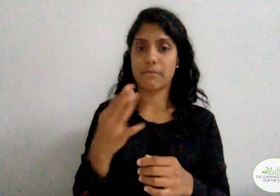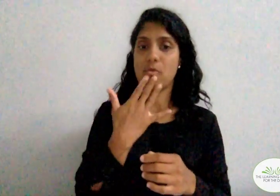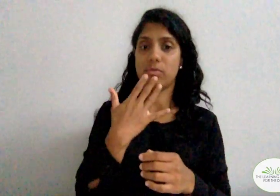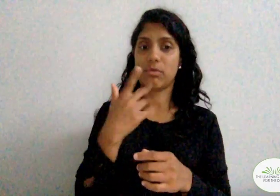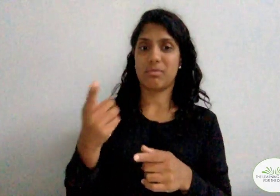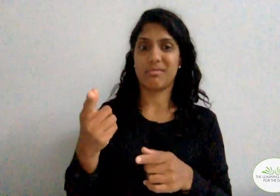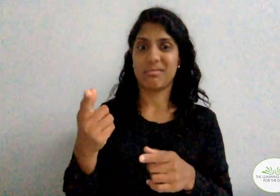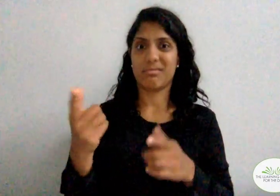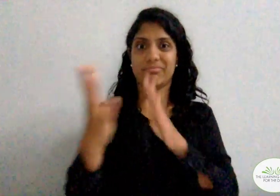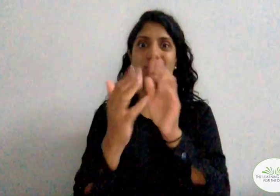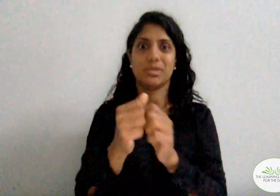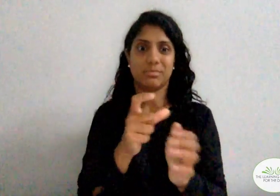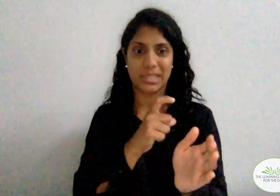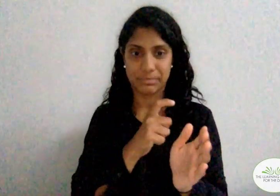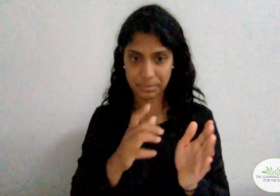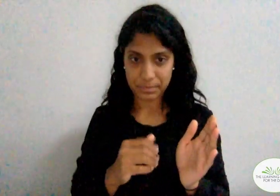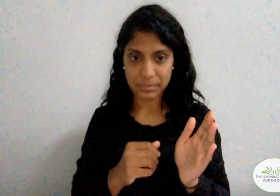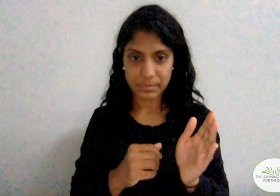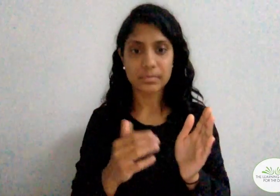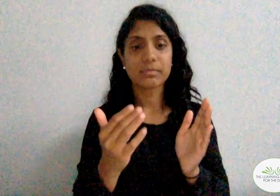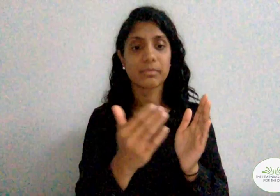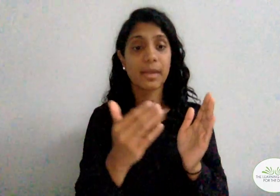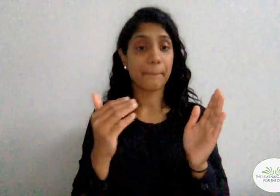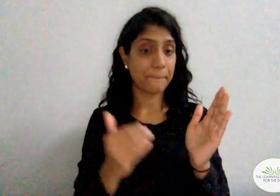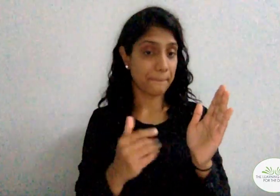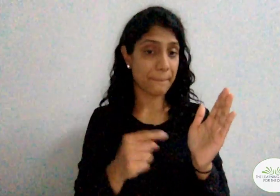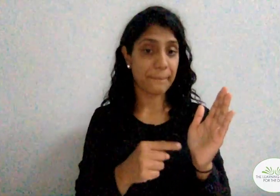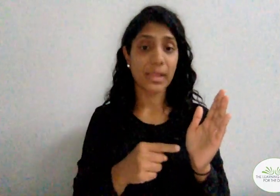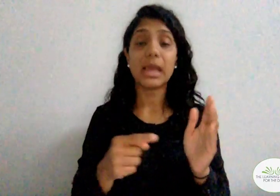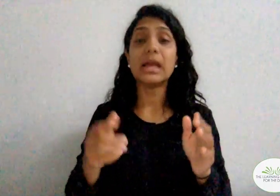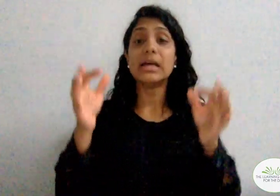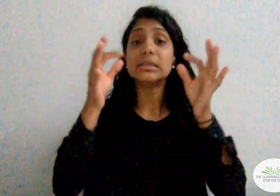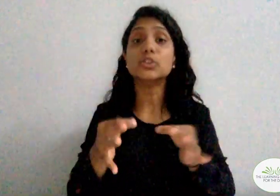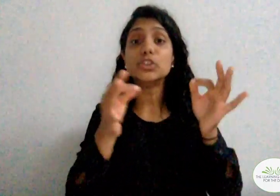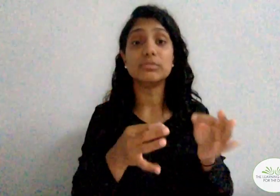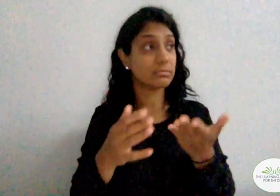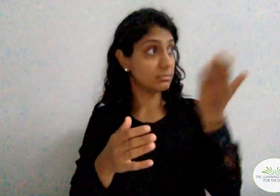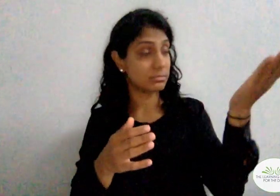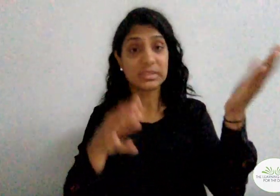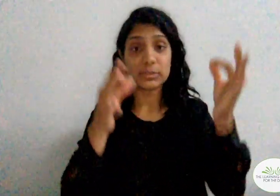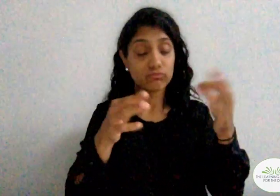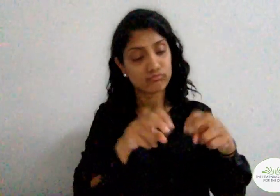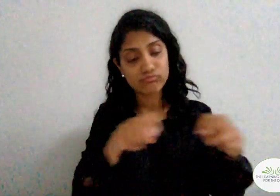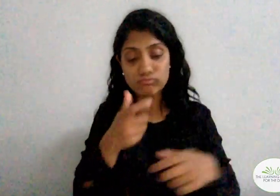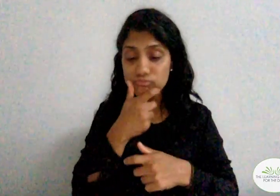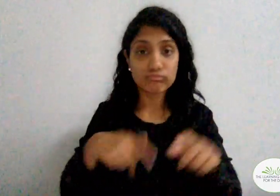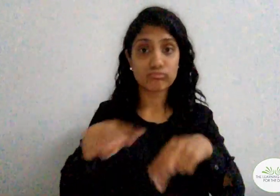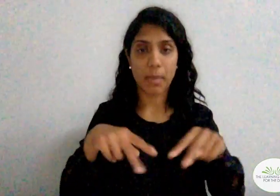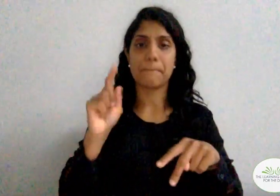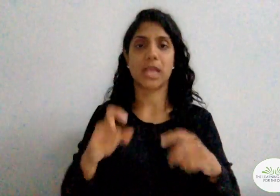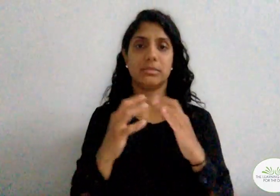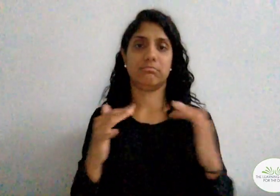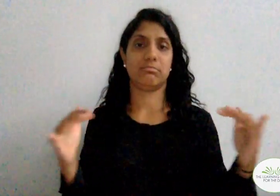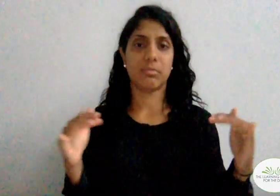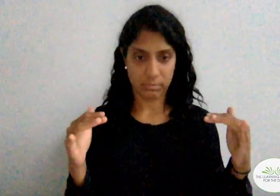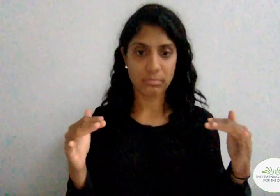with the police if a student, staff, person, or member of color is involved.